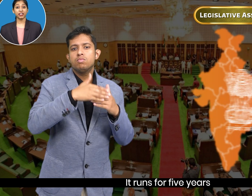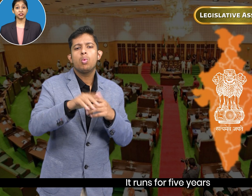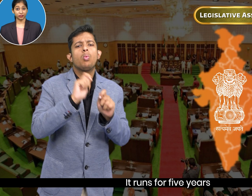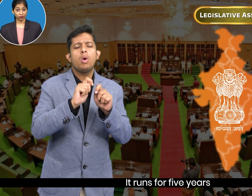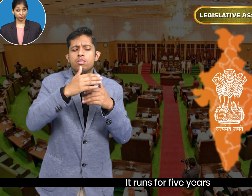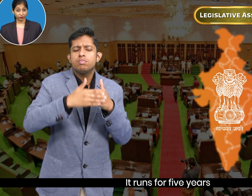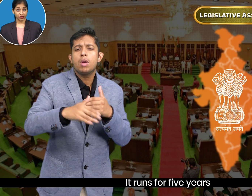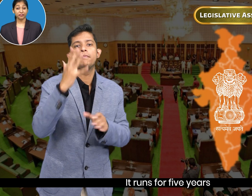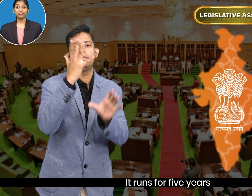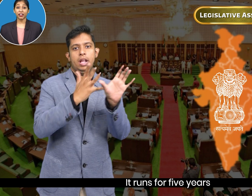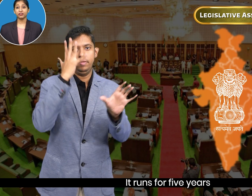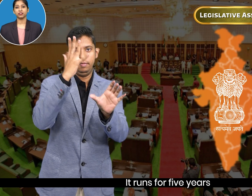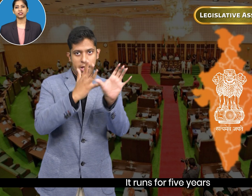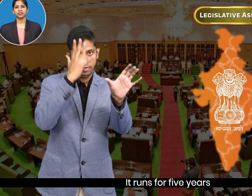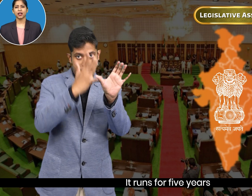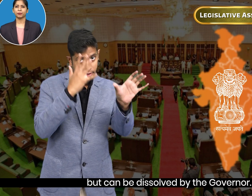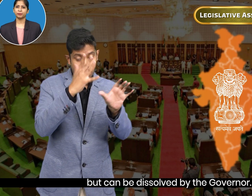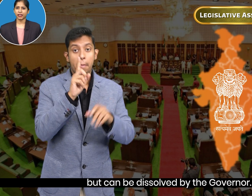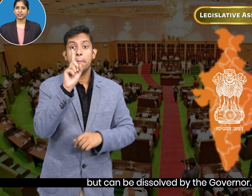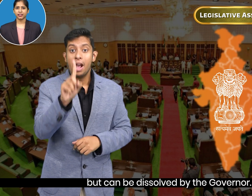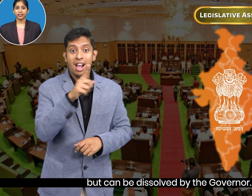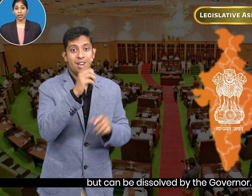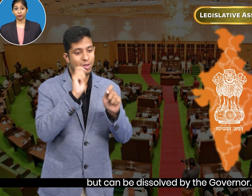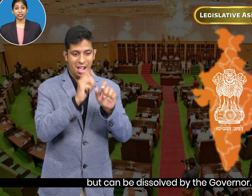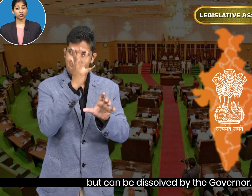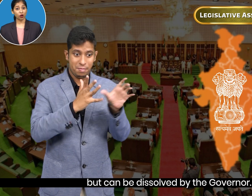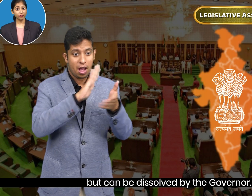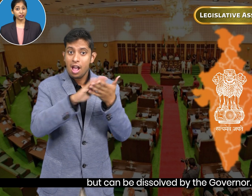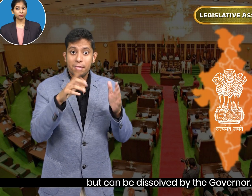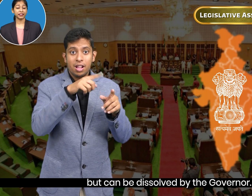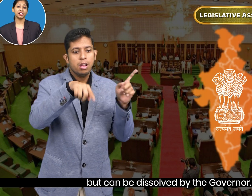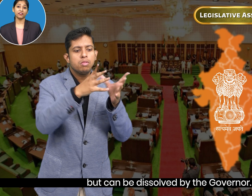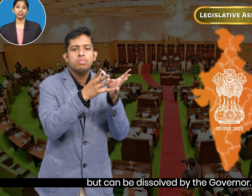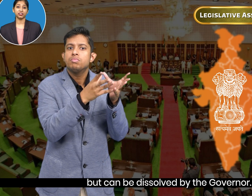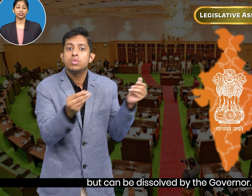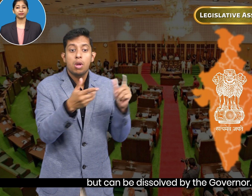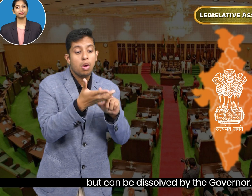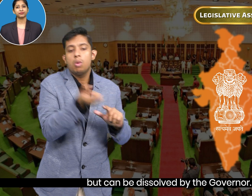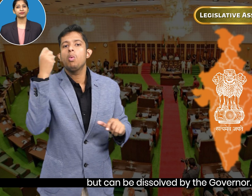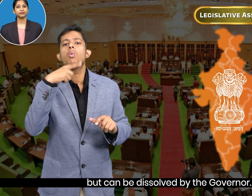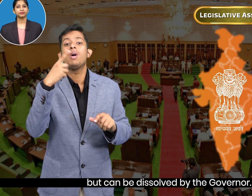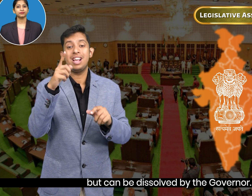It runs for 5 years but can be dissolved by the governor.